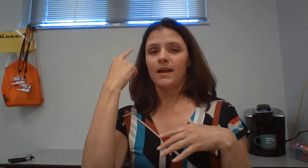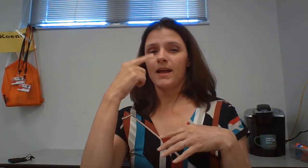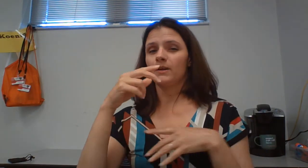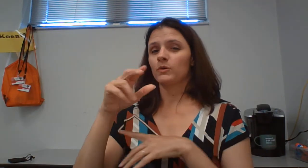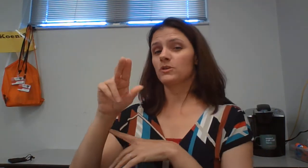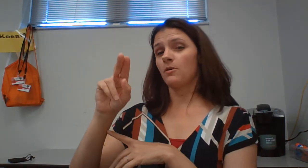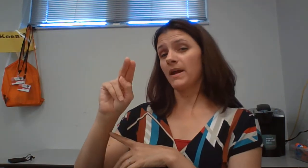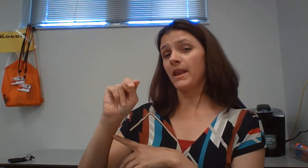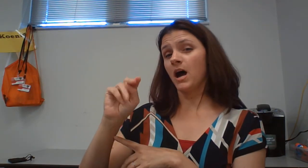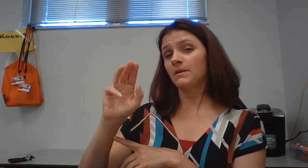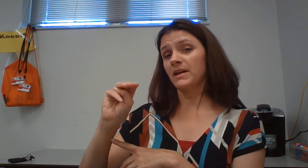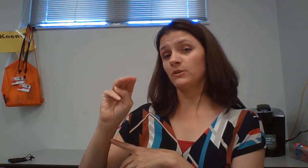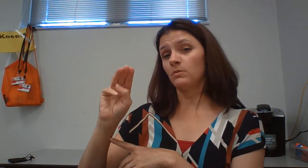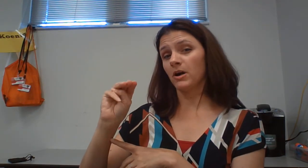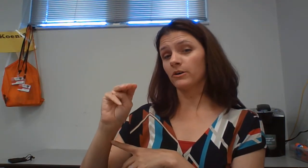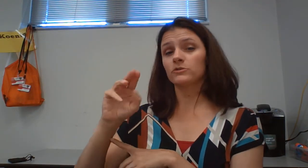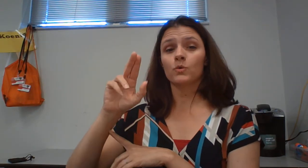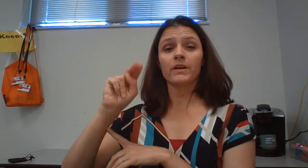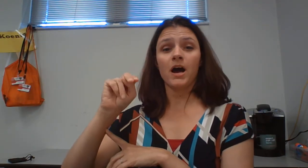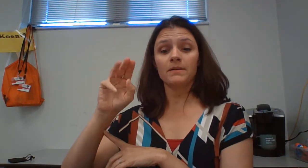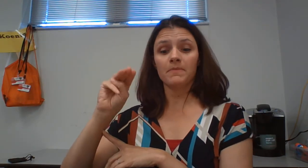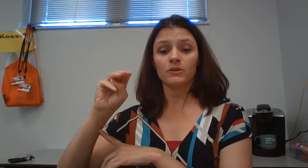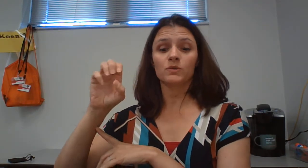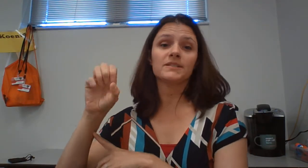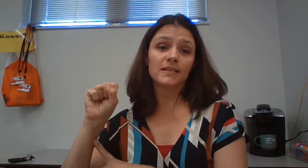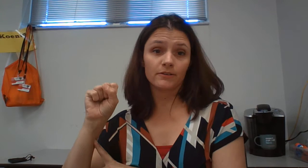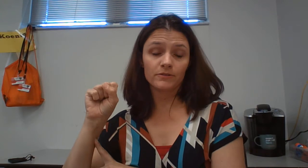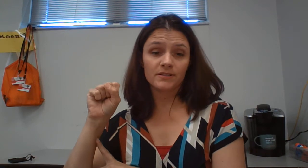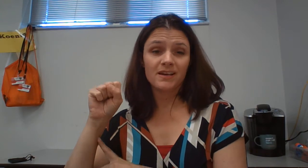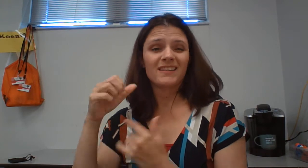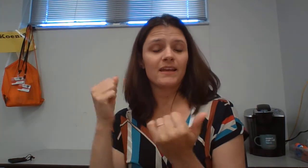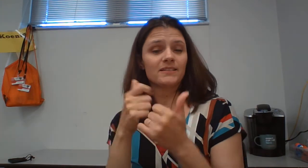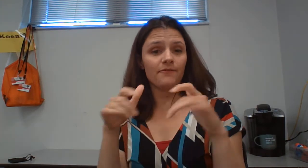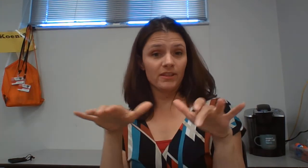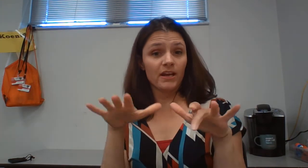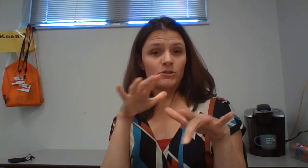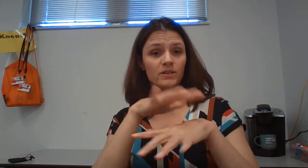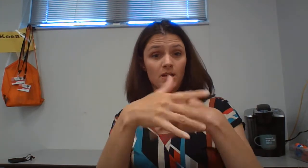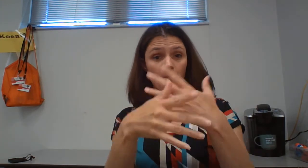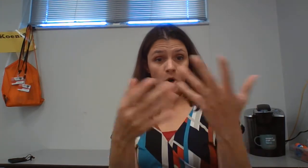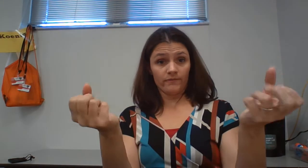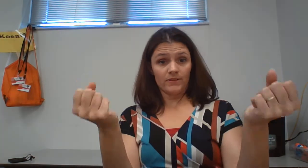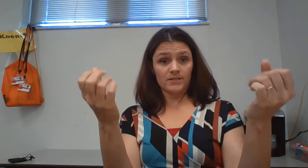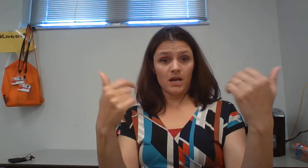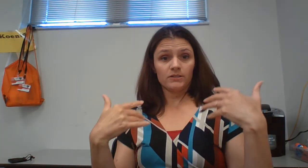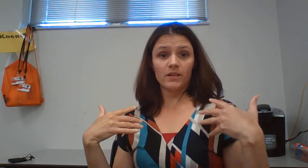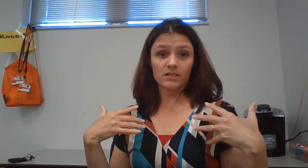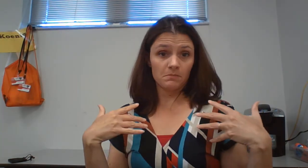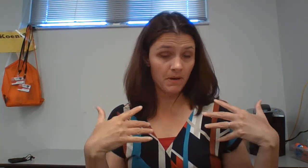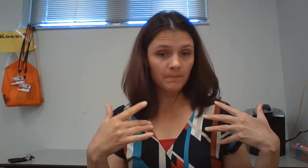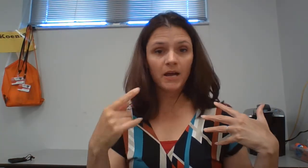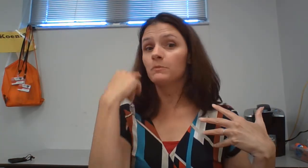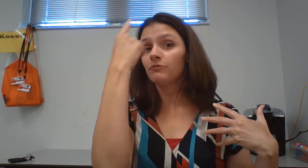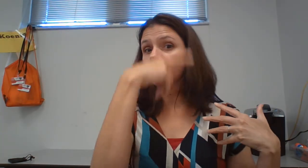and what's called my non-manual markers or non-manual signals. That's everything I do that's not part of the sign. So that's going to be my body movement, my